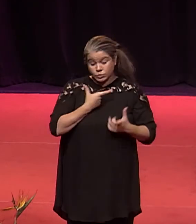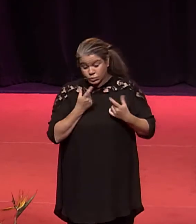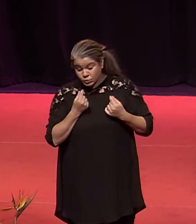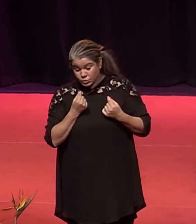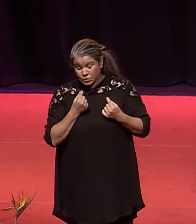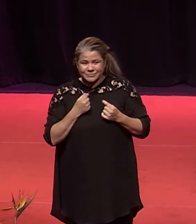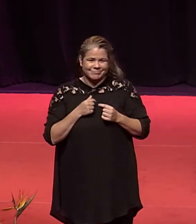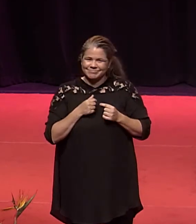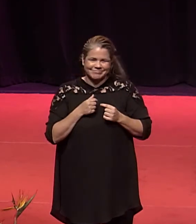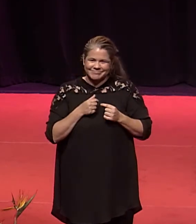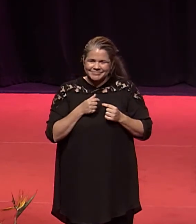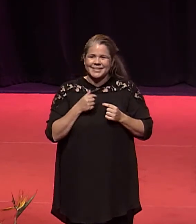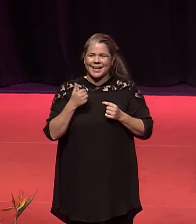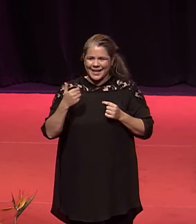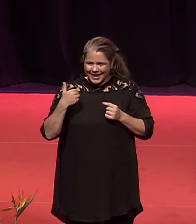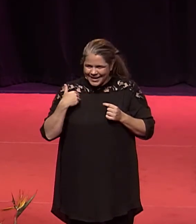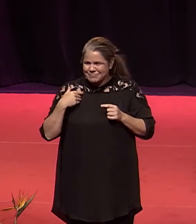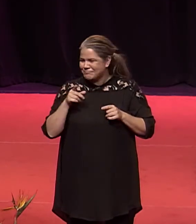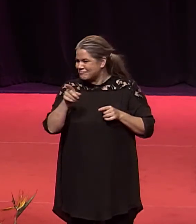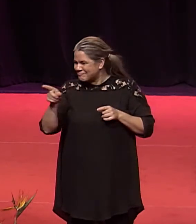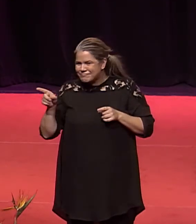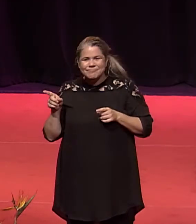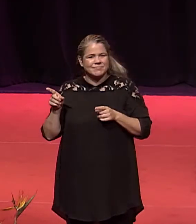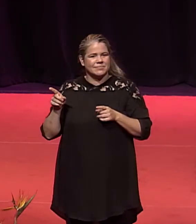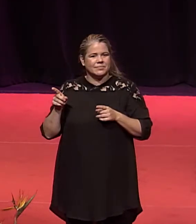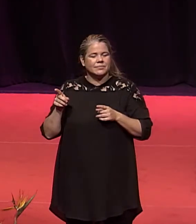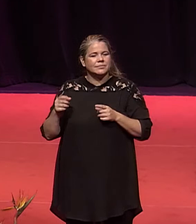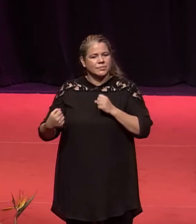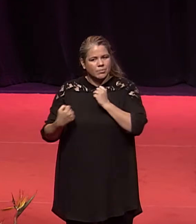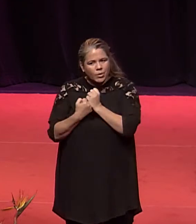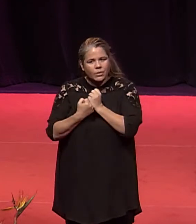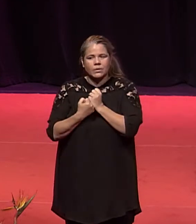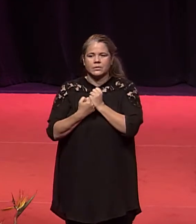what they did and why it mattered so much to you.